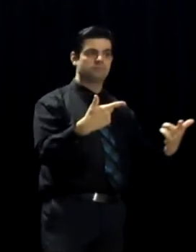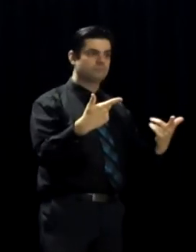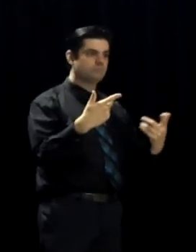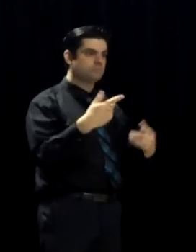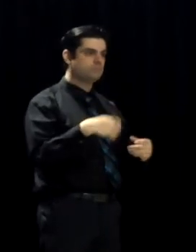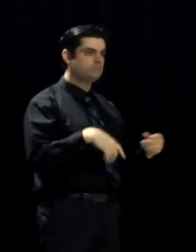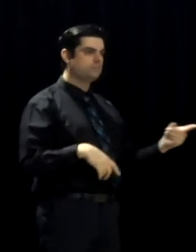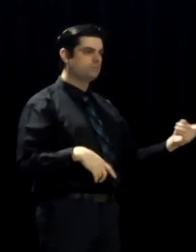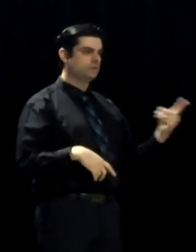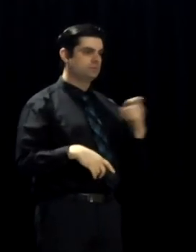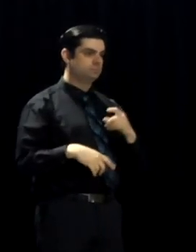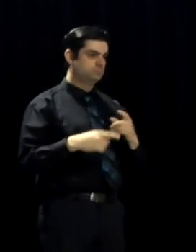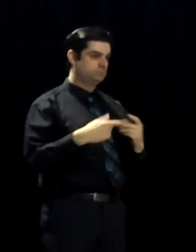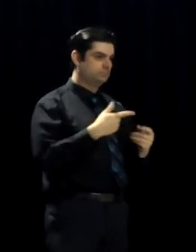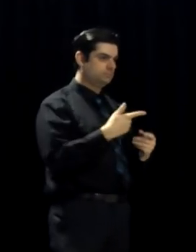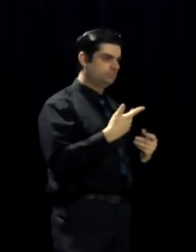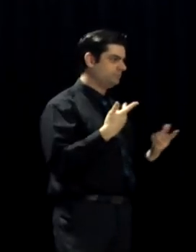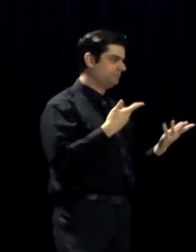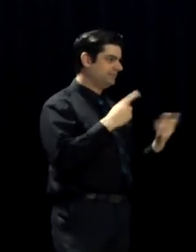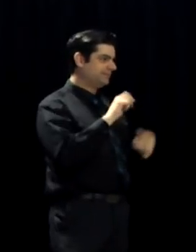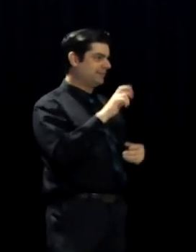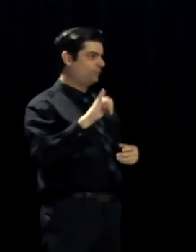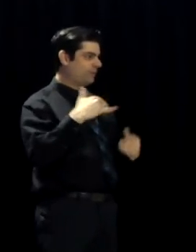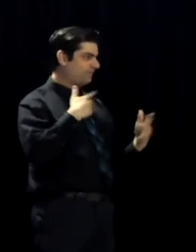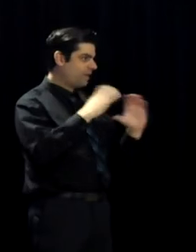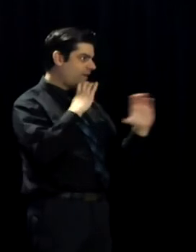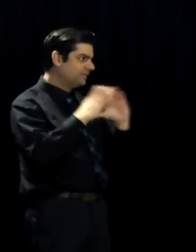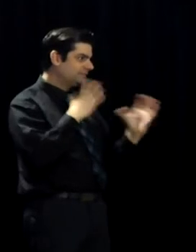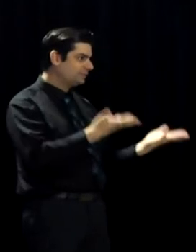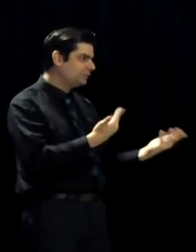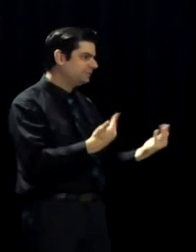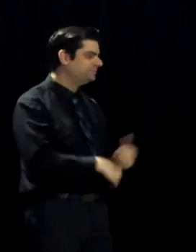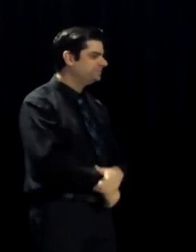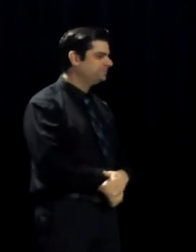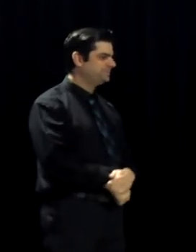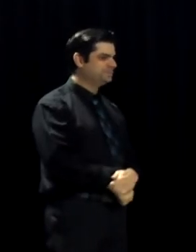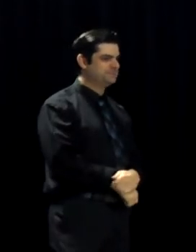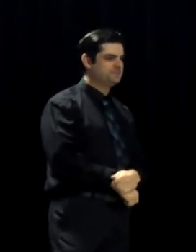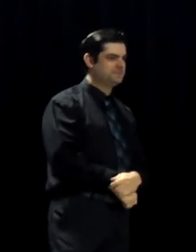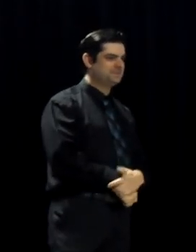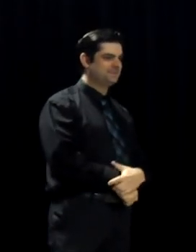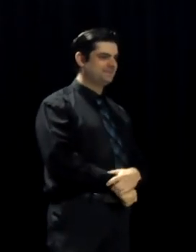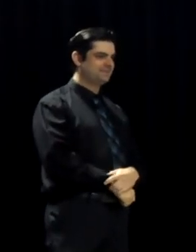Terry. Yeah. Questions.